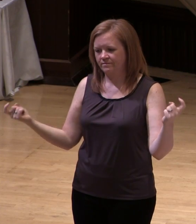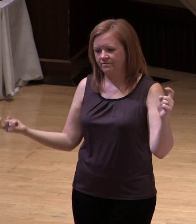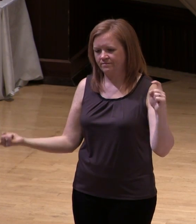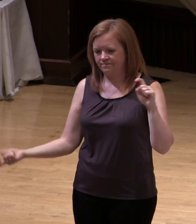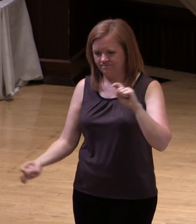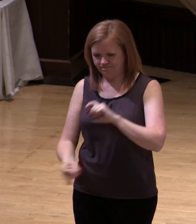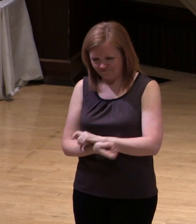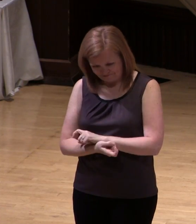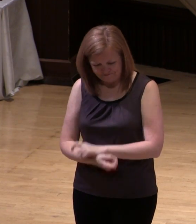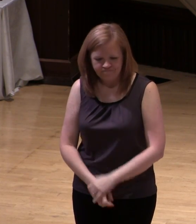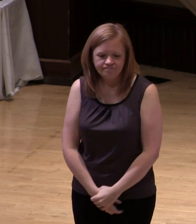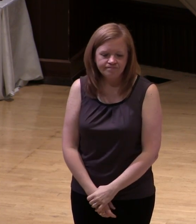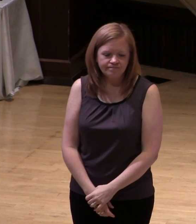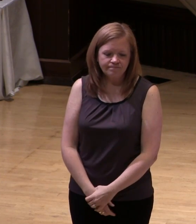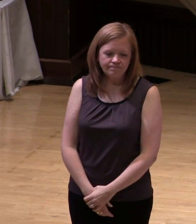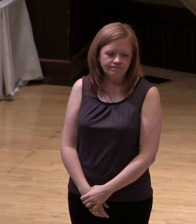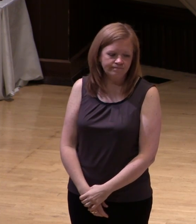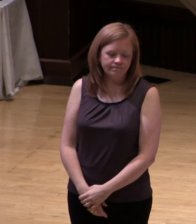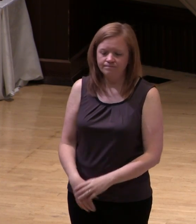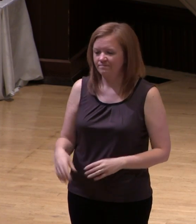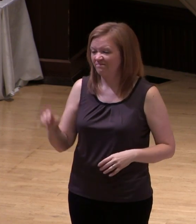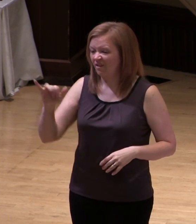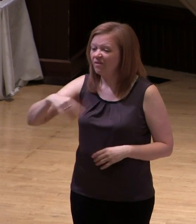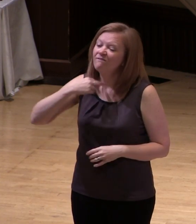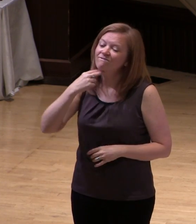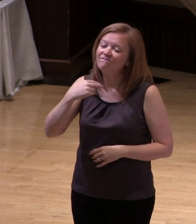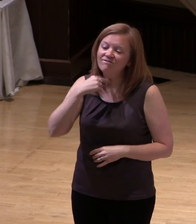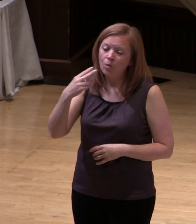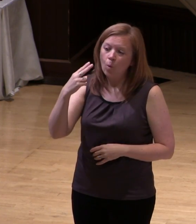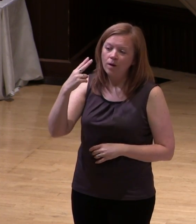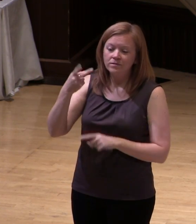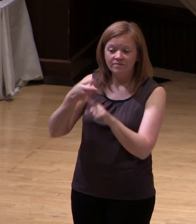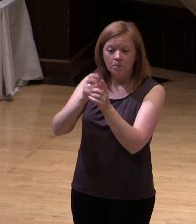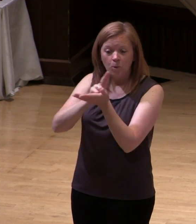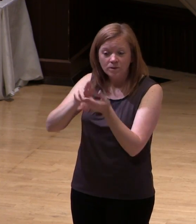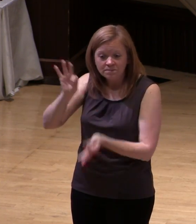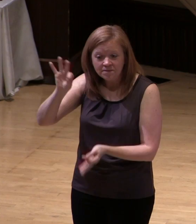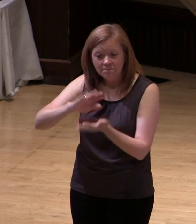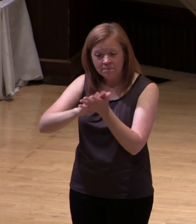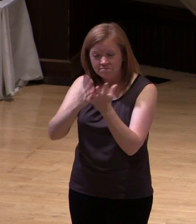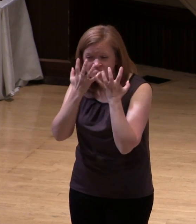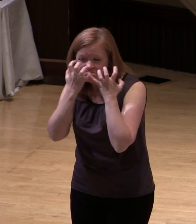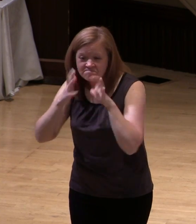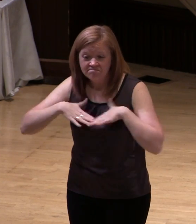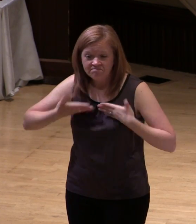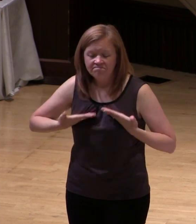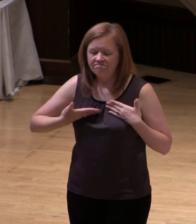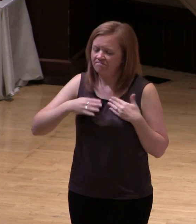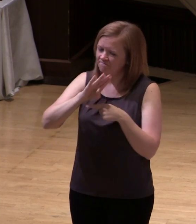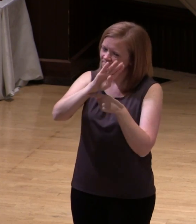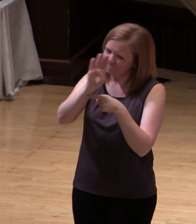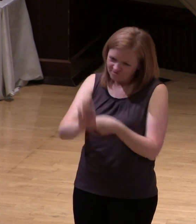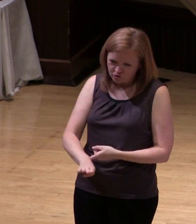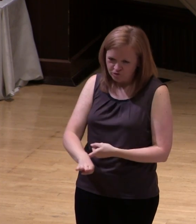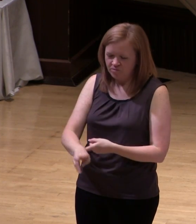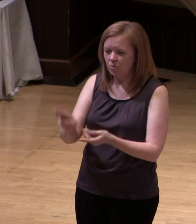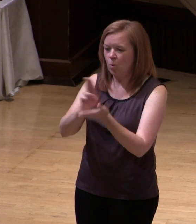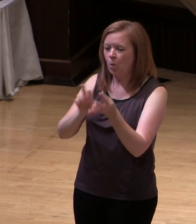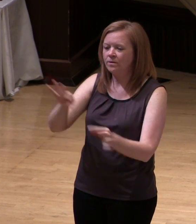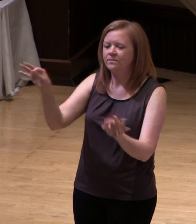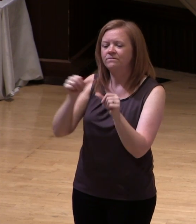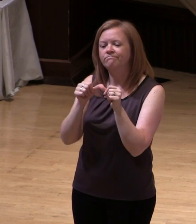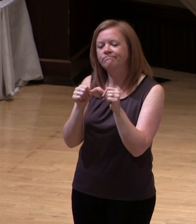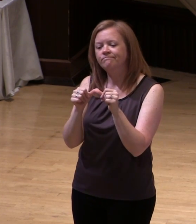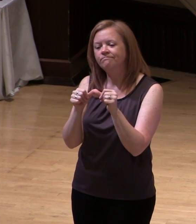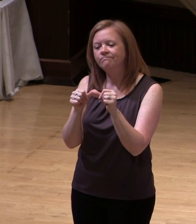changes. It is a voice that doesn't get angry or upset with you. The Holy Spirit is a steady